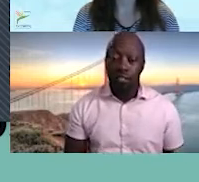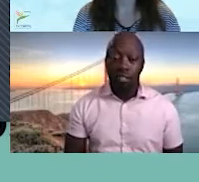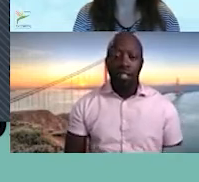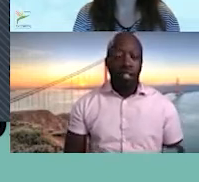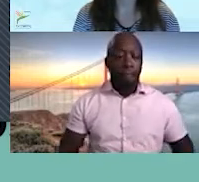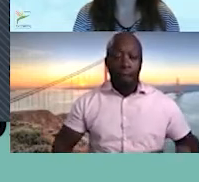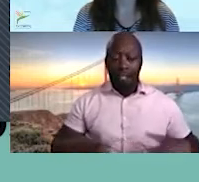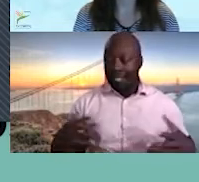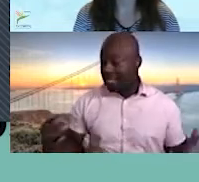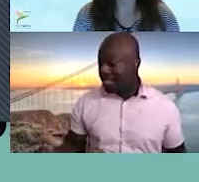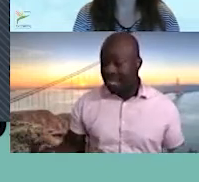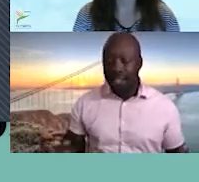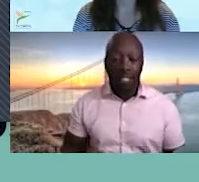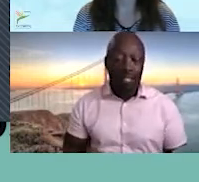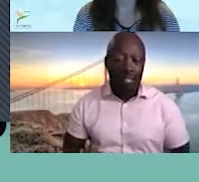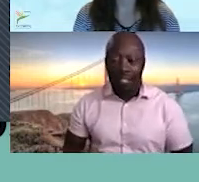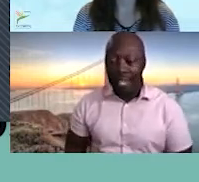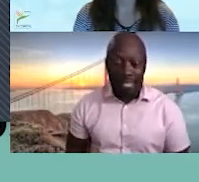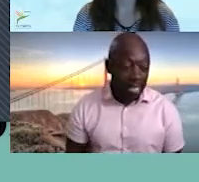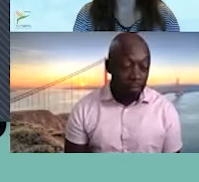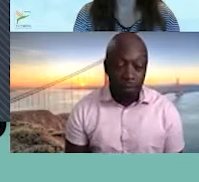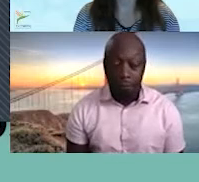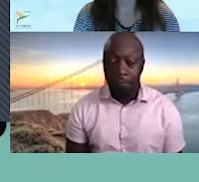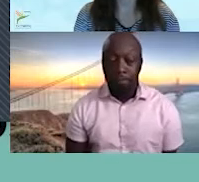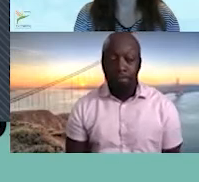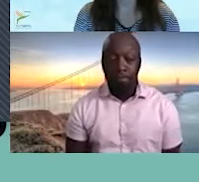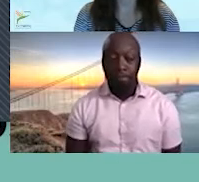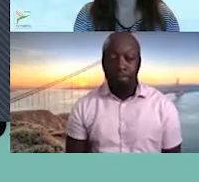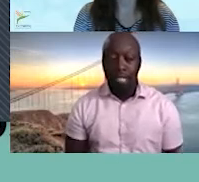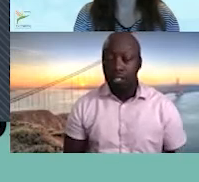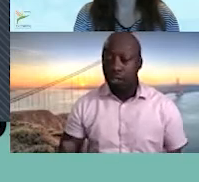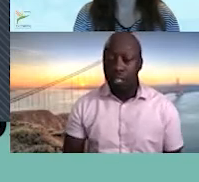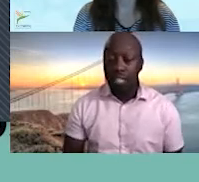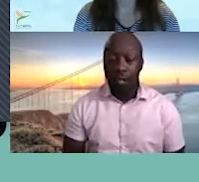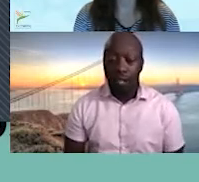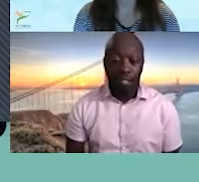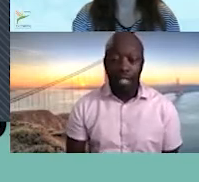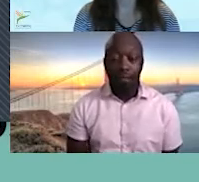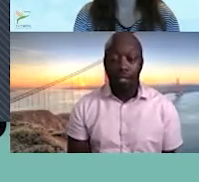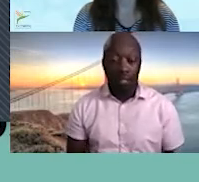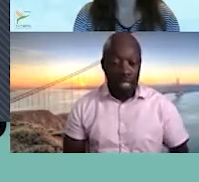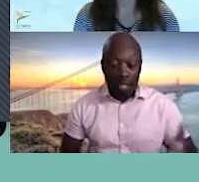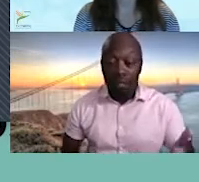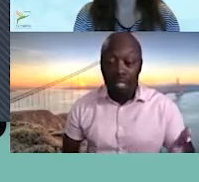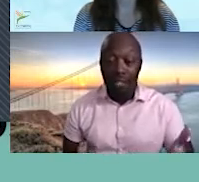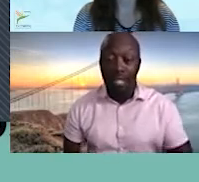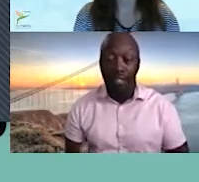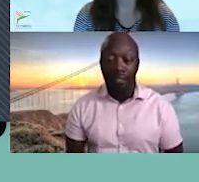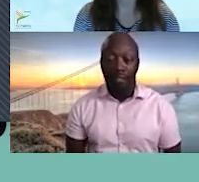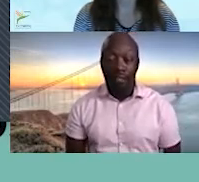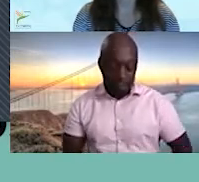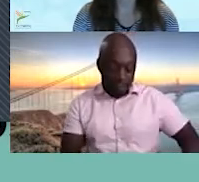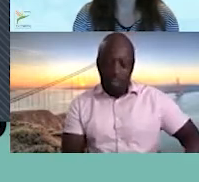critical. Like, let's say they're at the dining table and you're talking about how your day was. Include them in